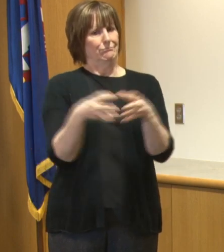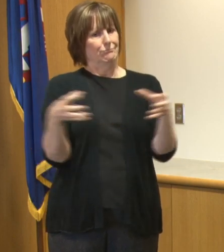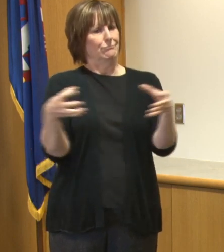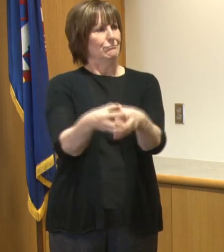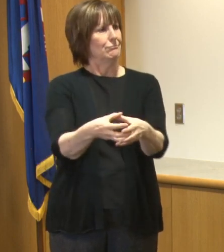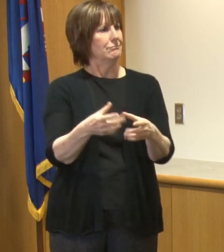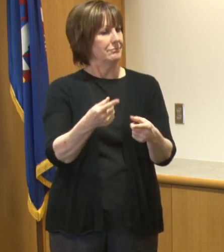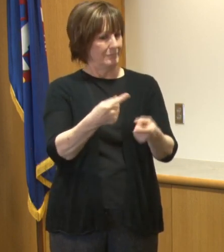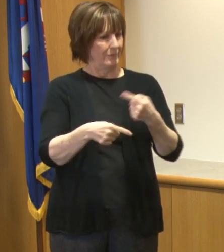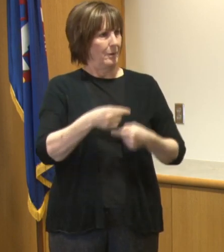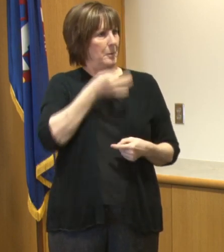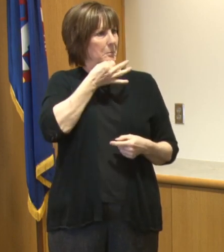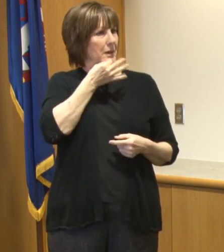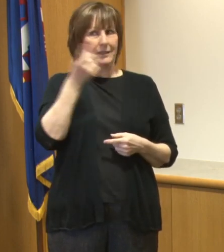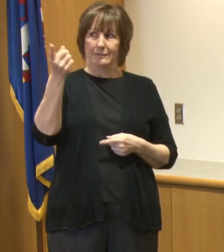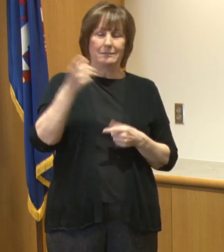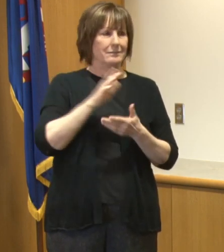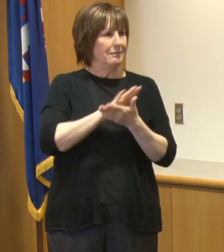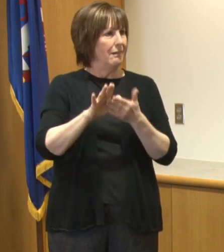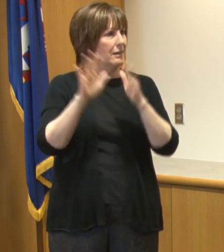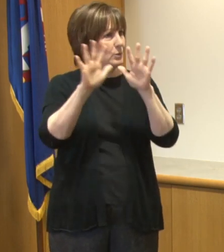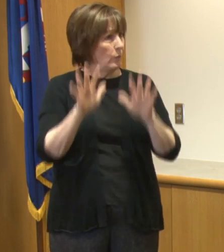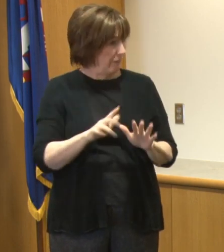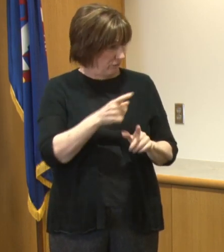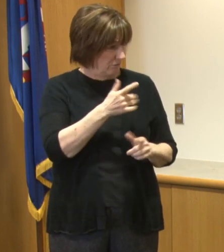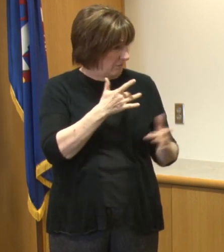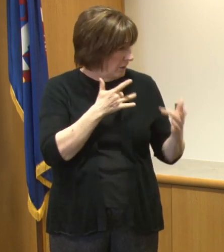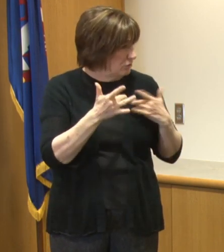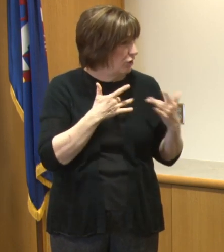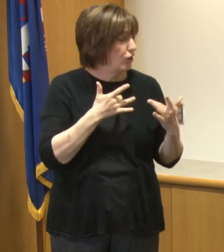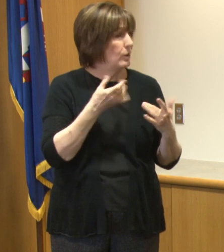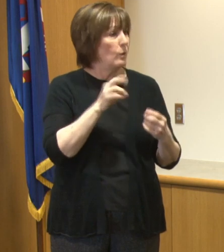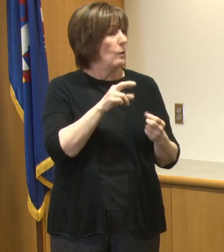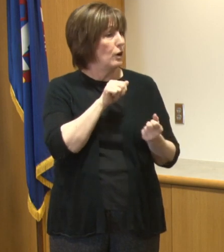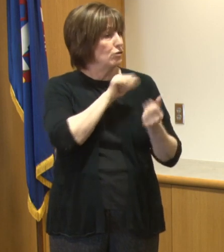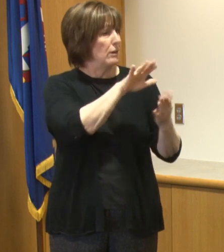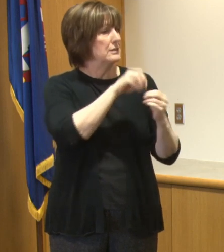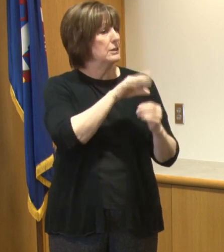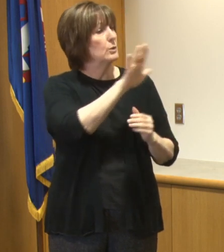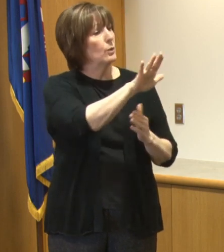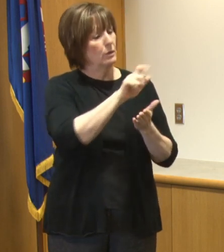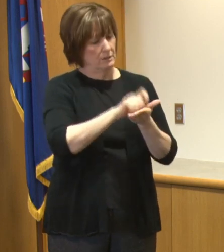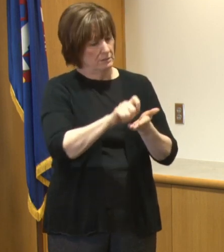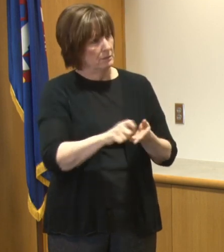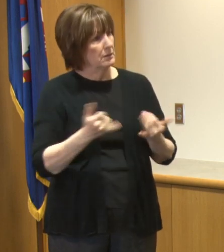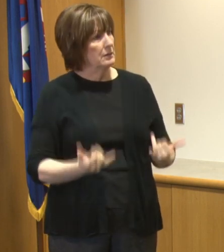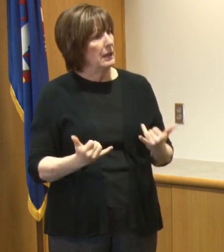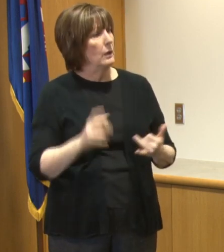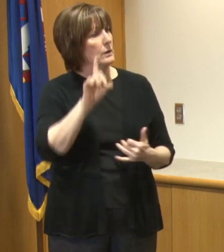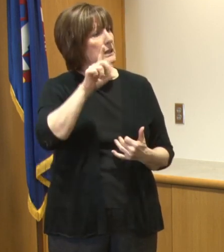that are upcoming? Do they have concerns or are they addressed in the measure as written?